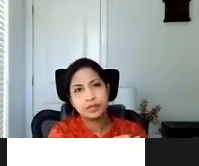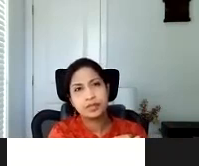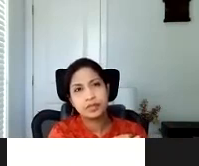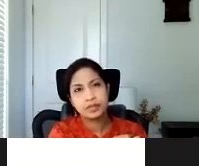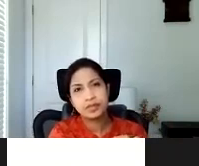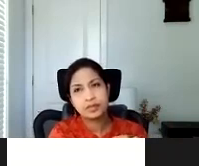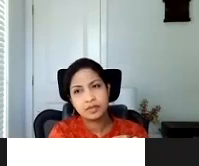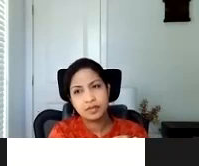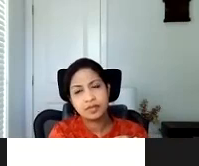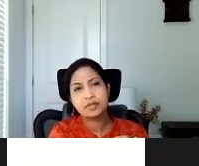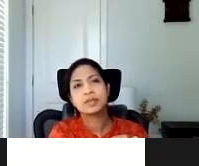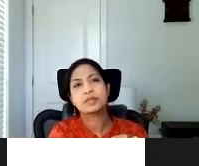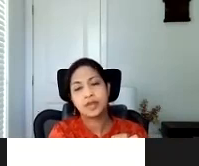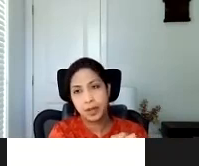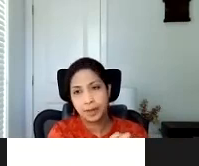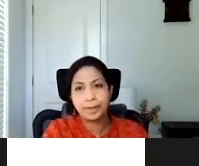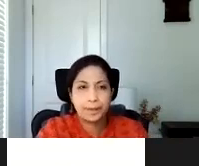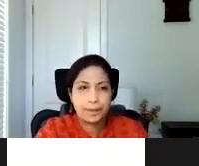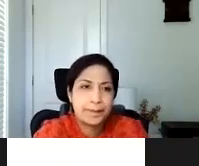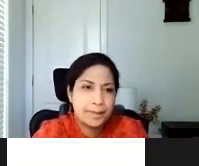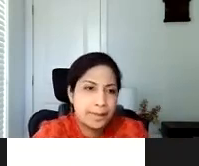family and community are often forgotten.